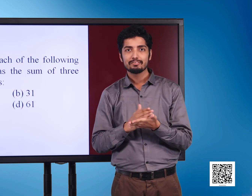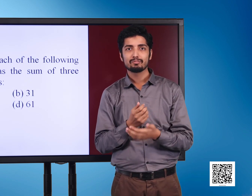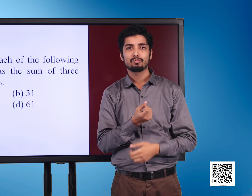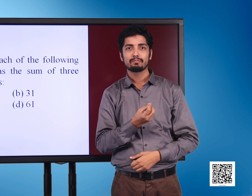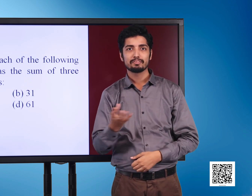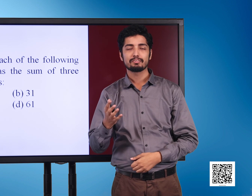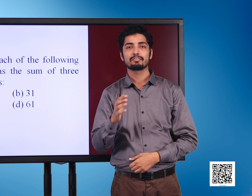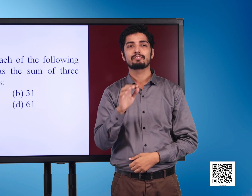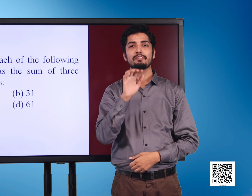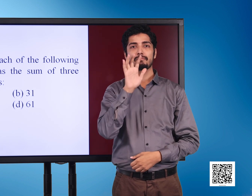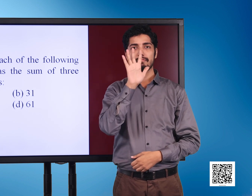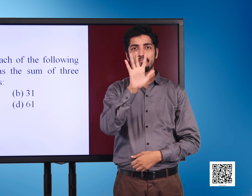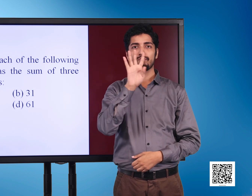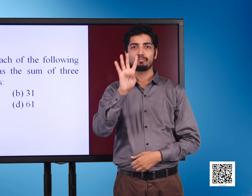Page 54.